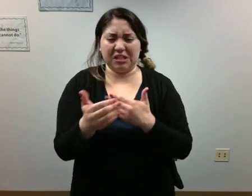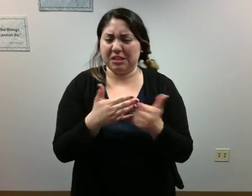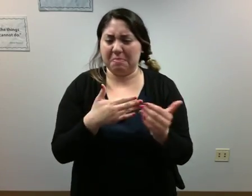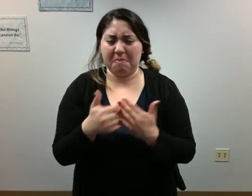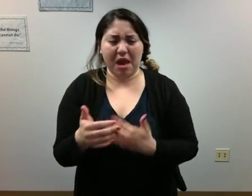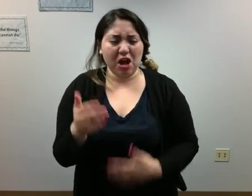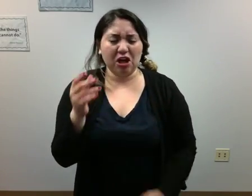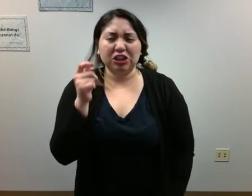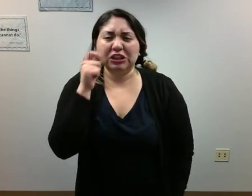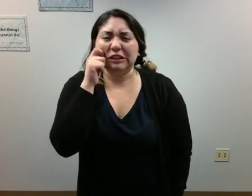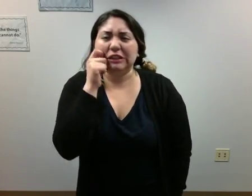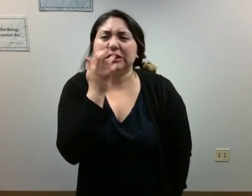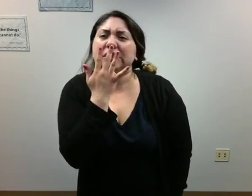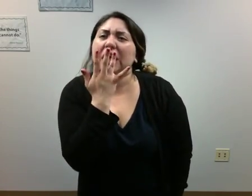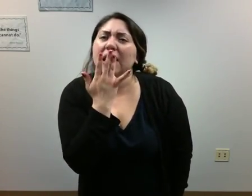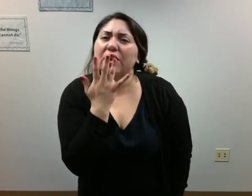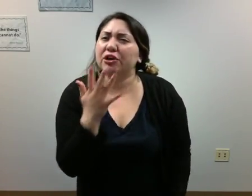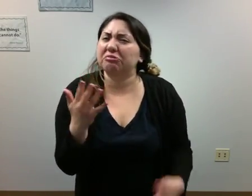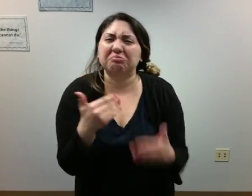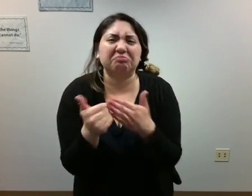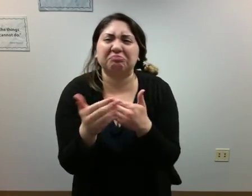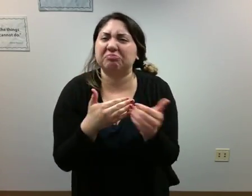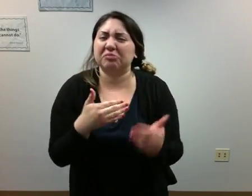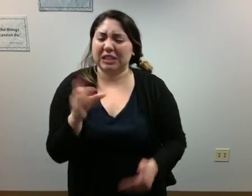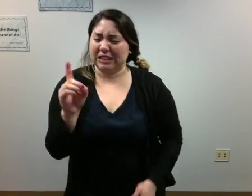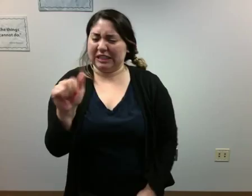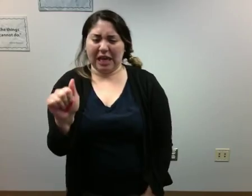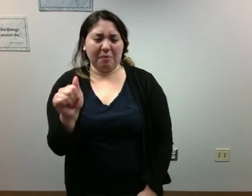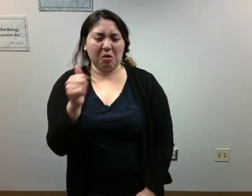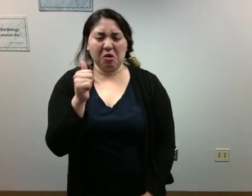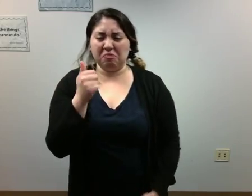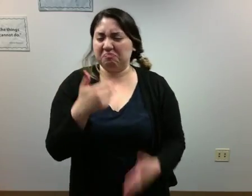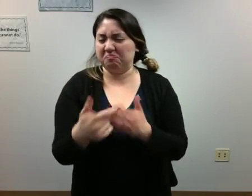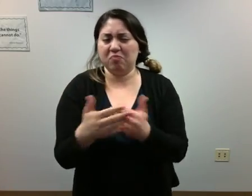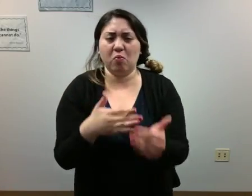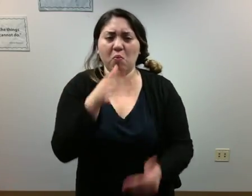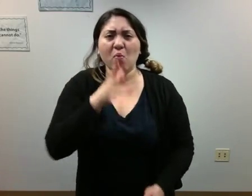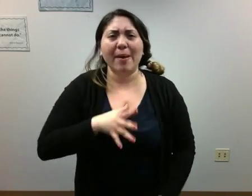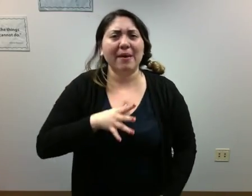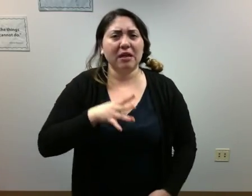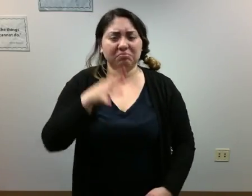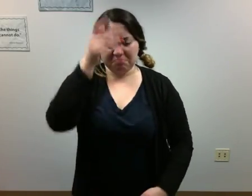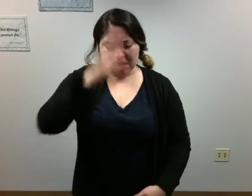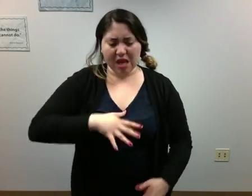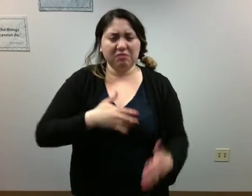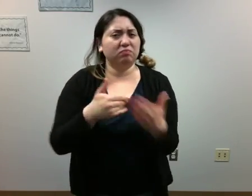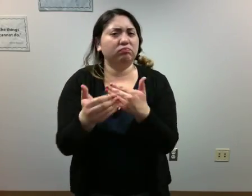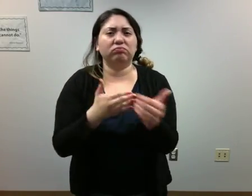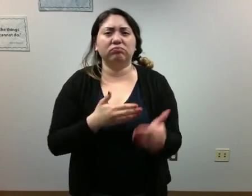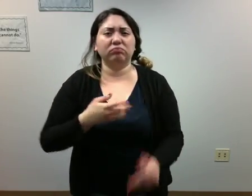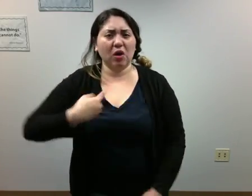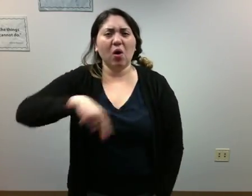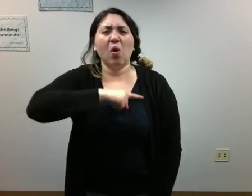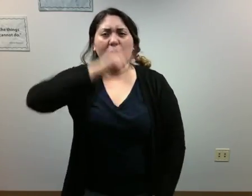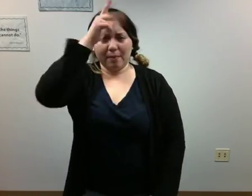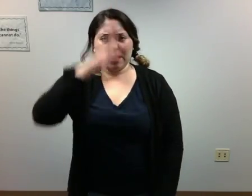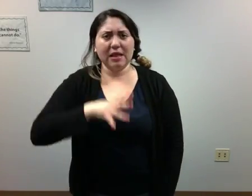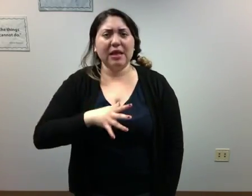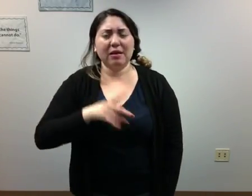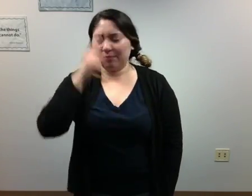are black or Hispanic or disabled or women. We believe that America is a country